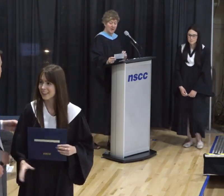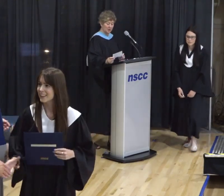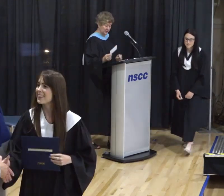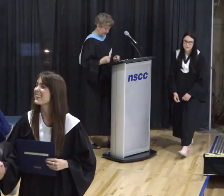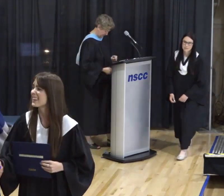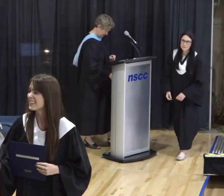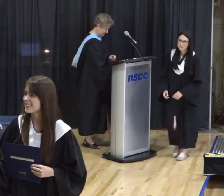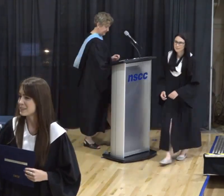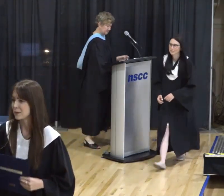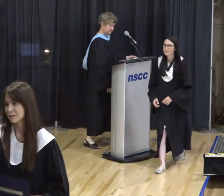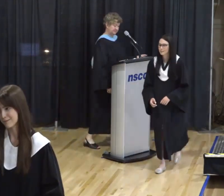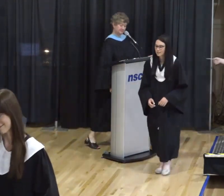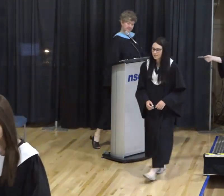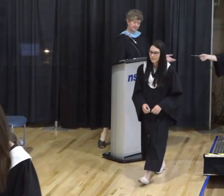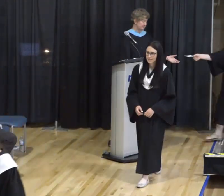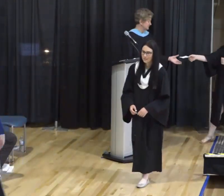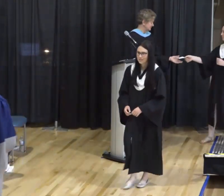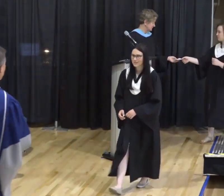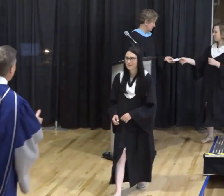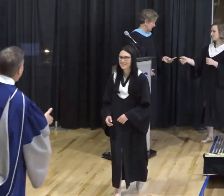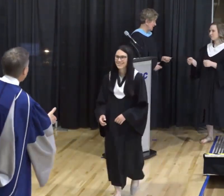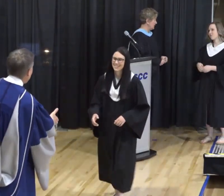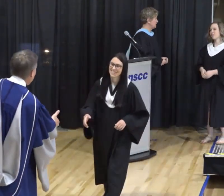Nicole Martin.